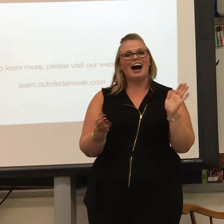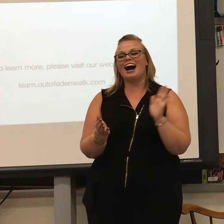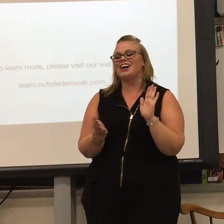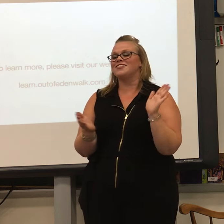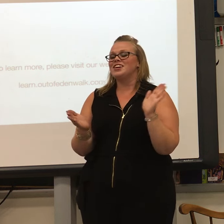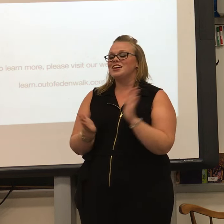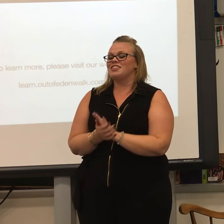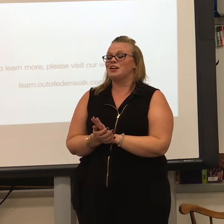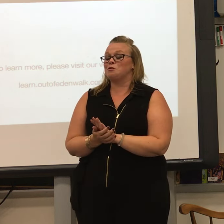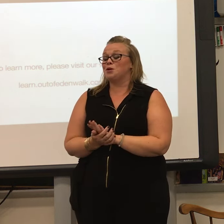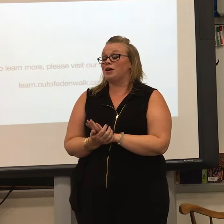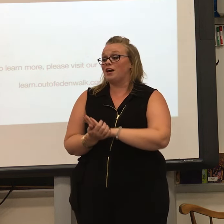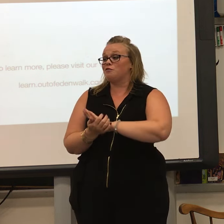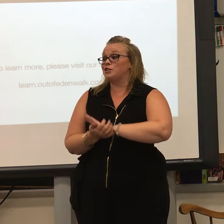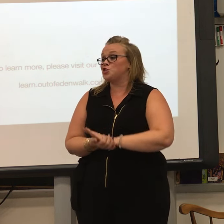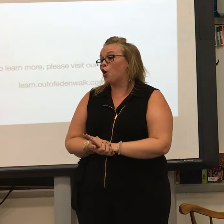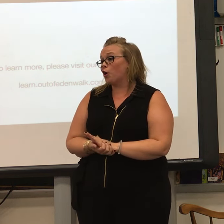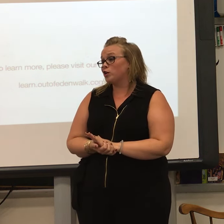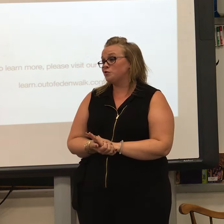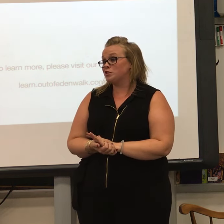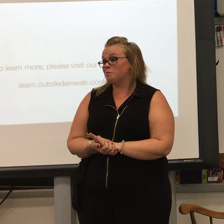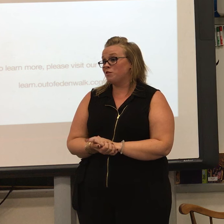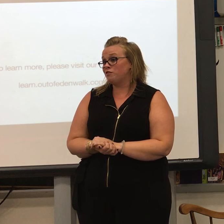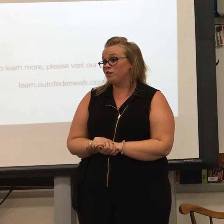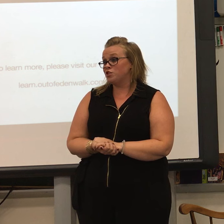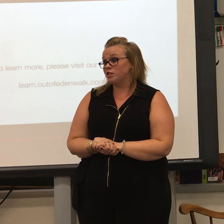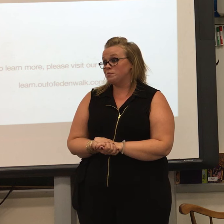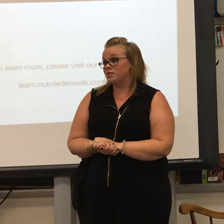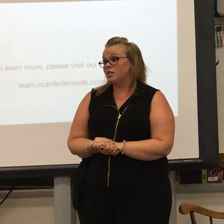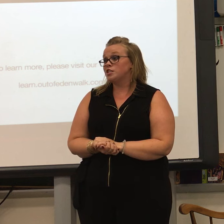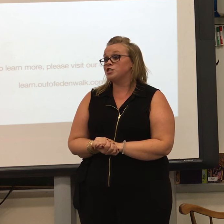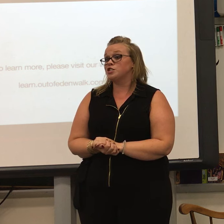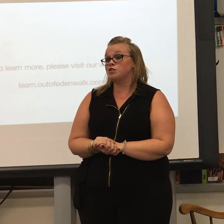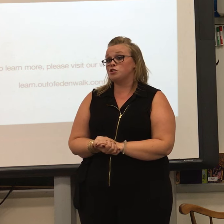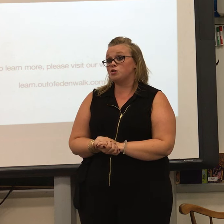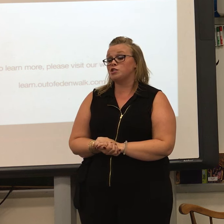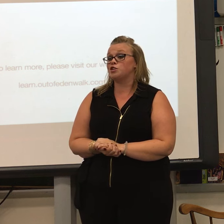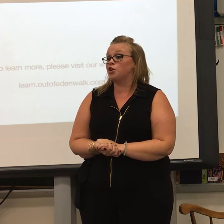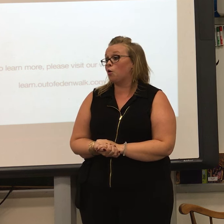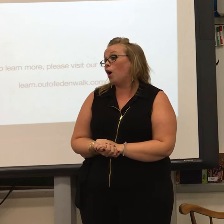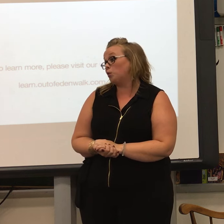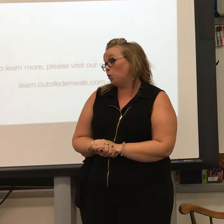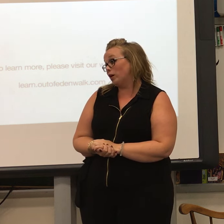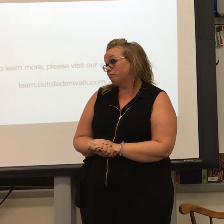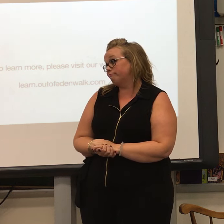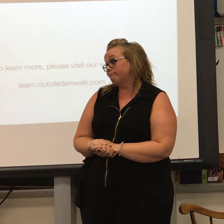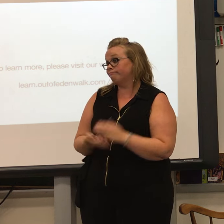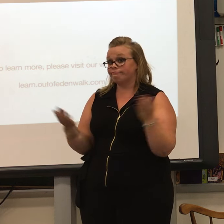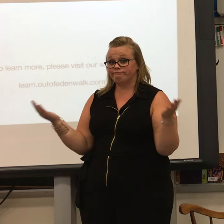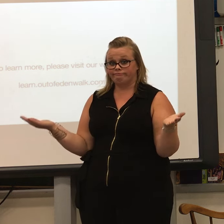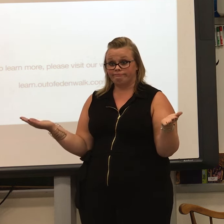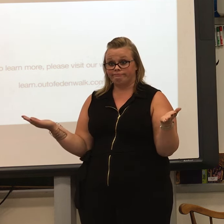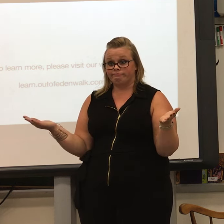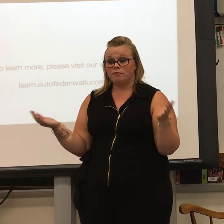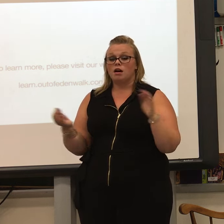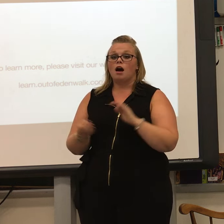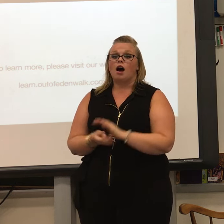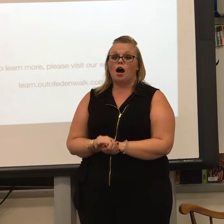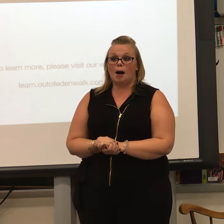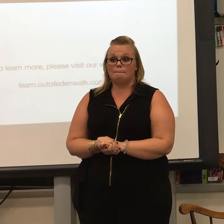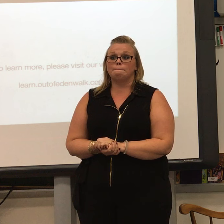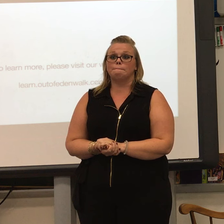right? That it would be okay if we charge for some of our field trips, just so the students could go on more.